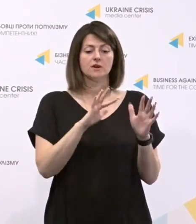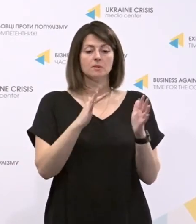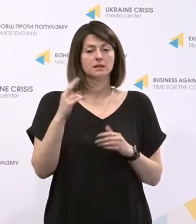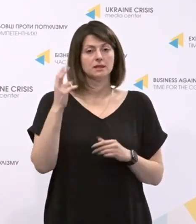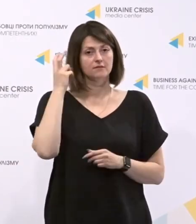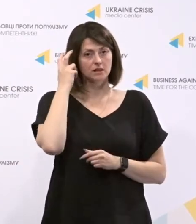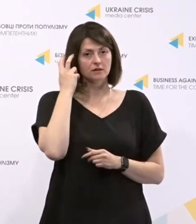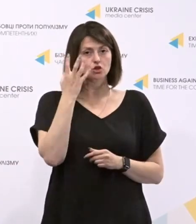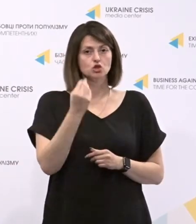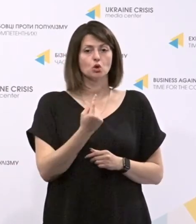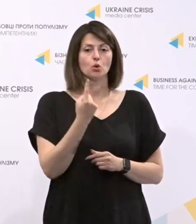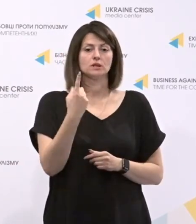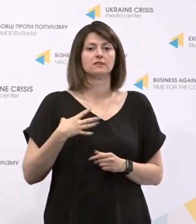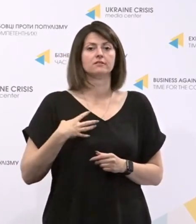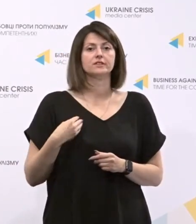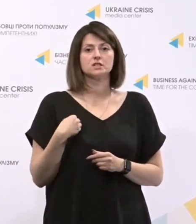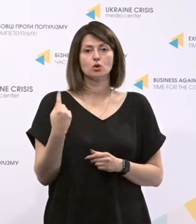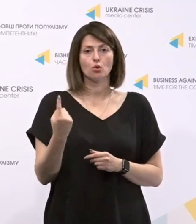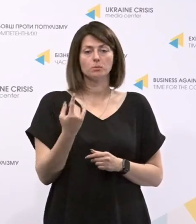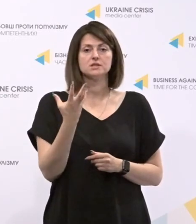Ternopil region.